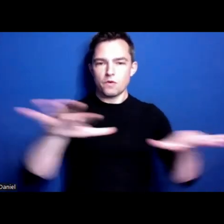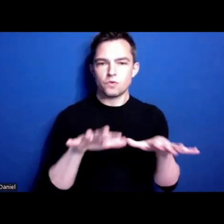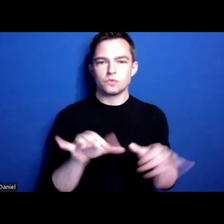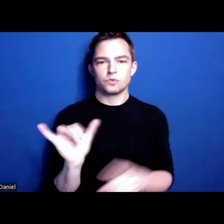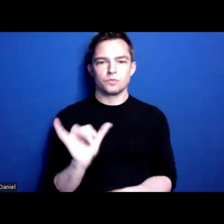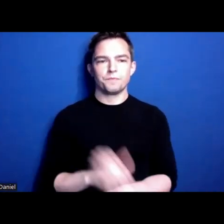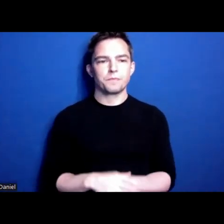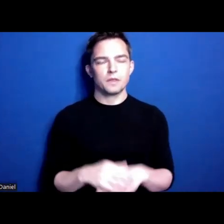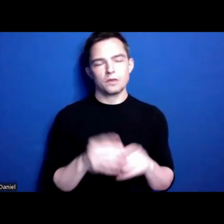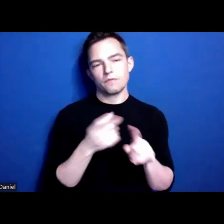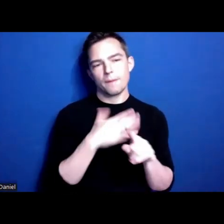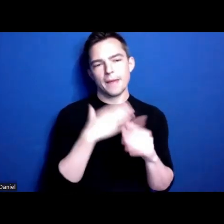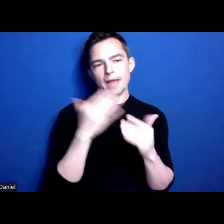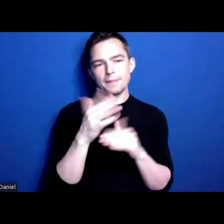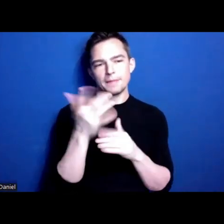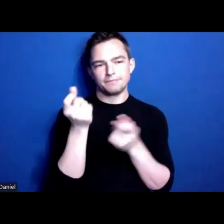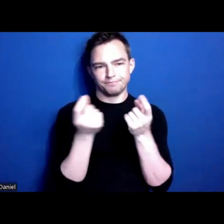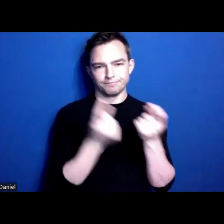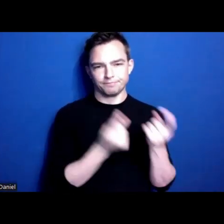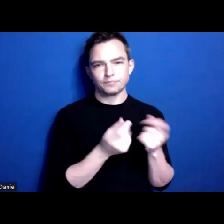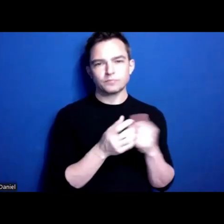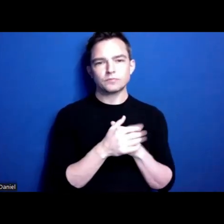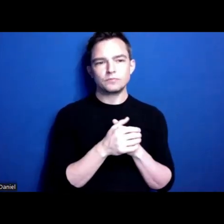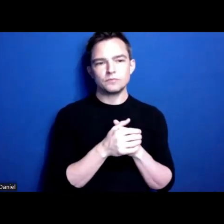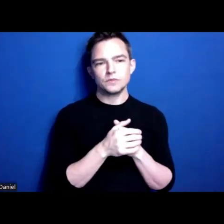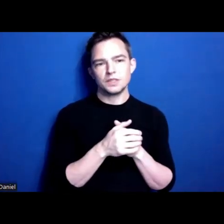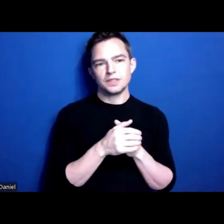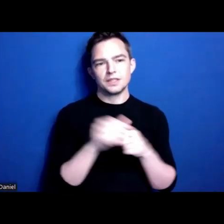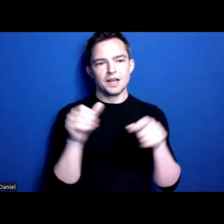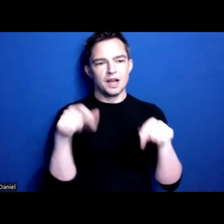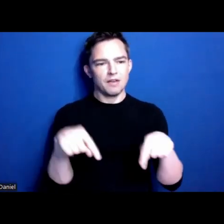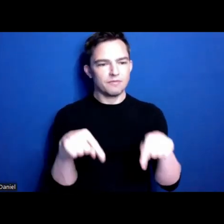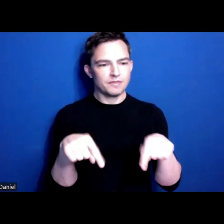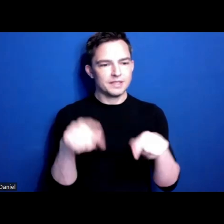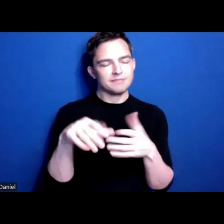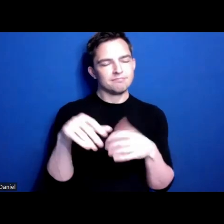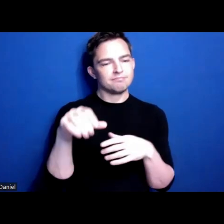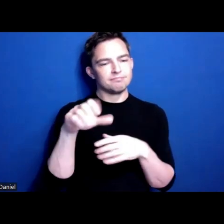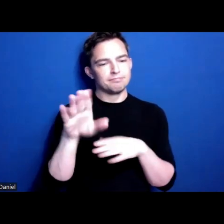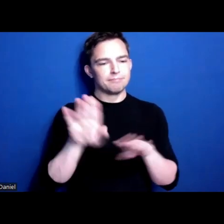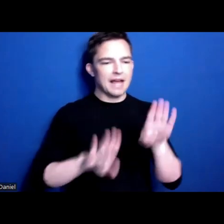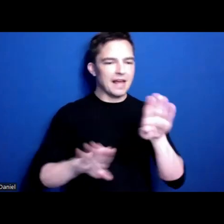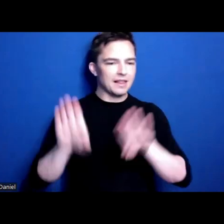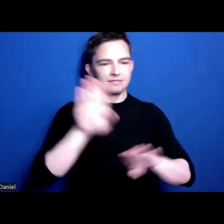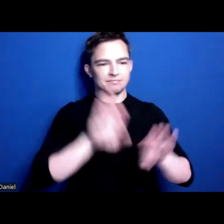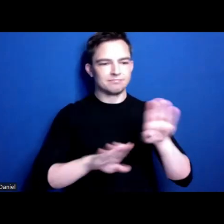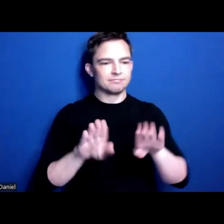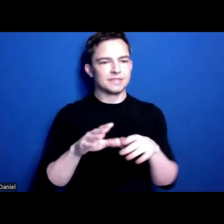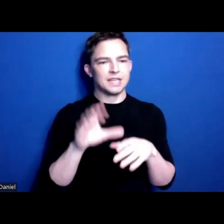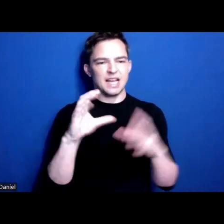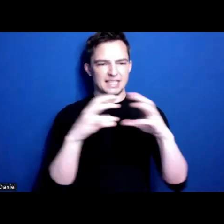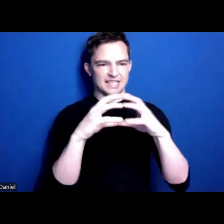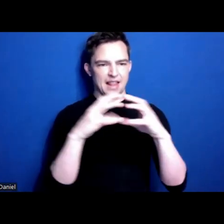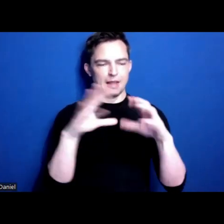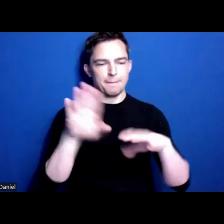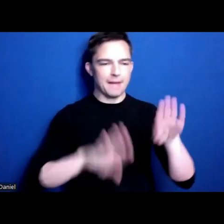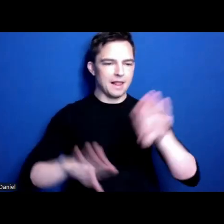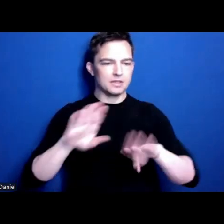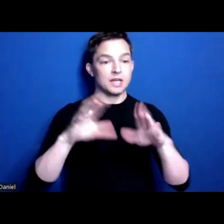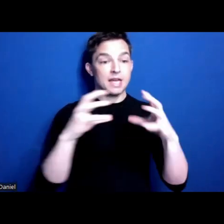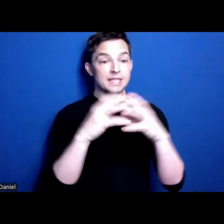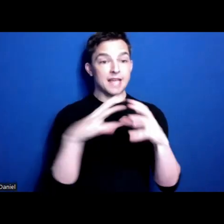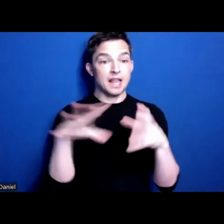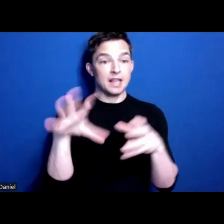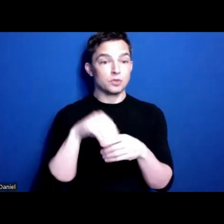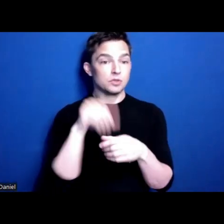So from my limited understanding of cell biology for the purposes of this analogy, cell inclusions are not